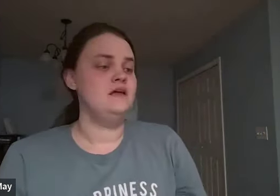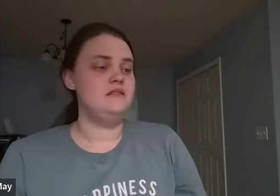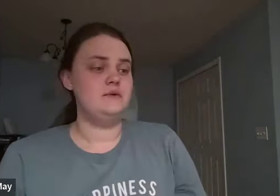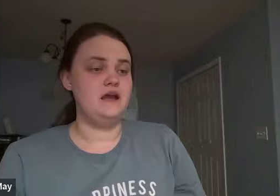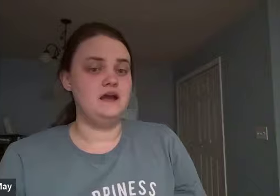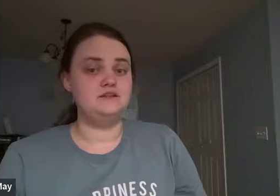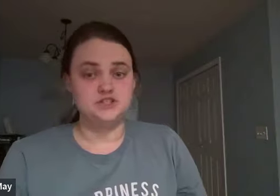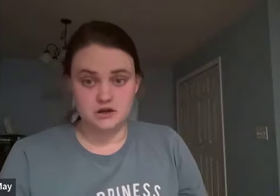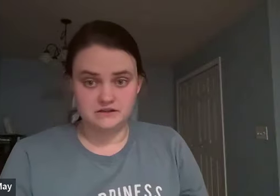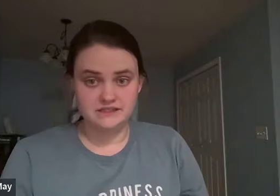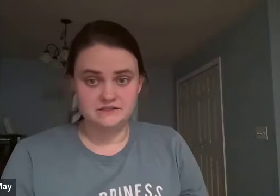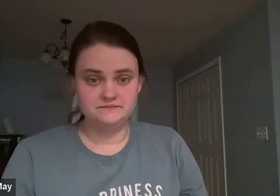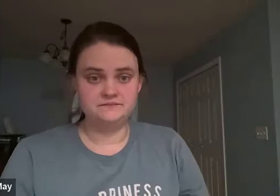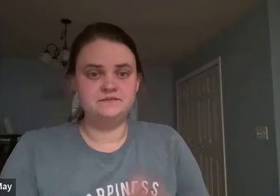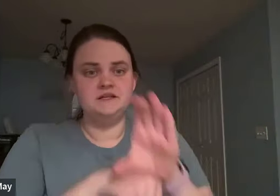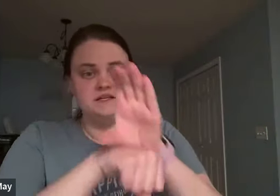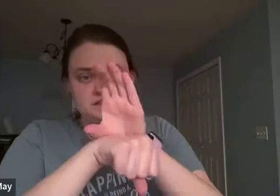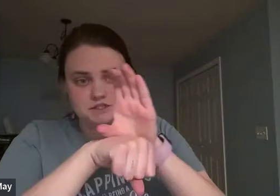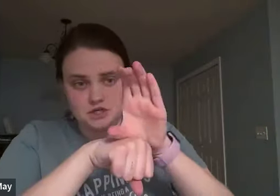Then we had chocolate.